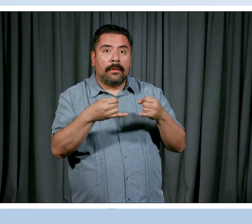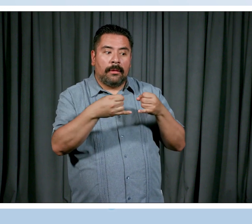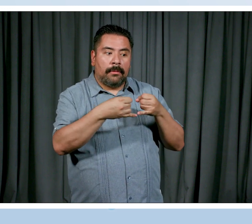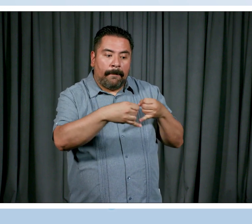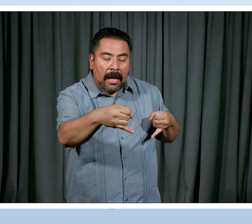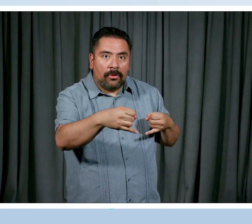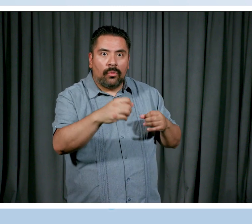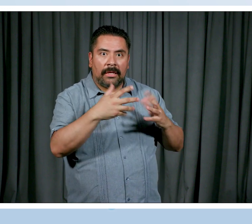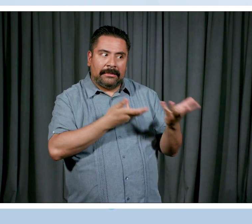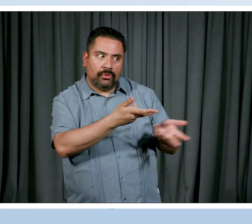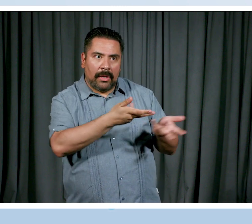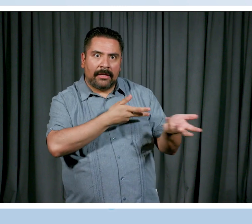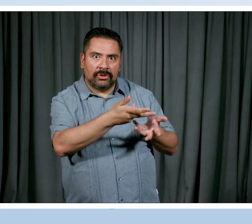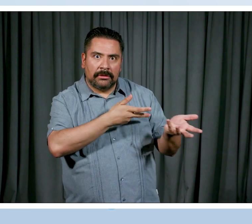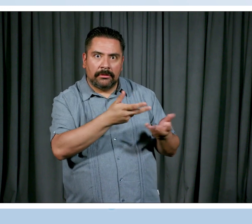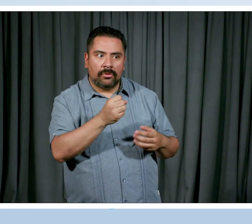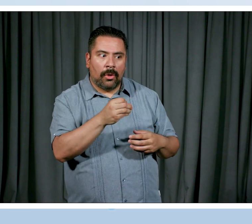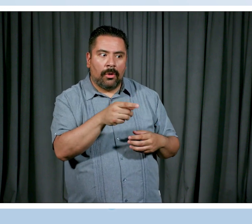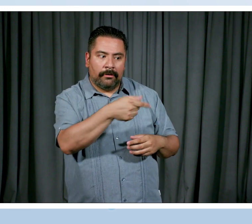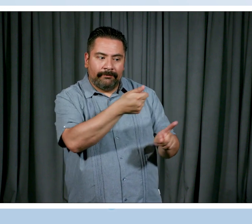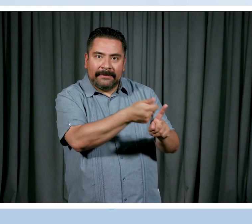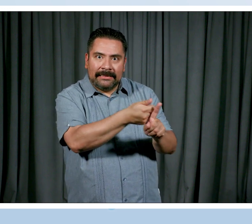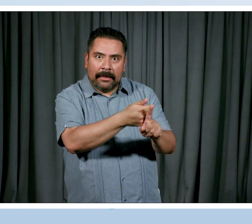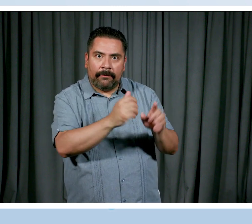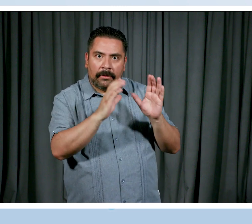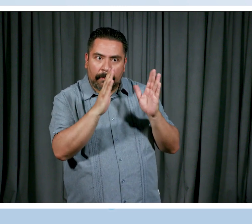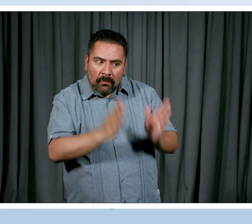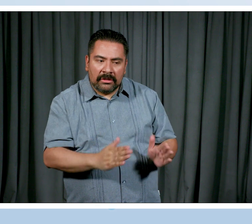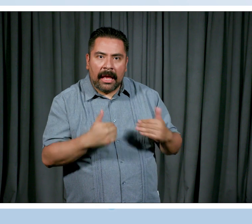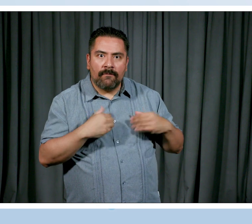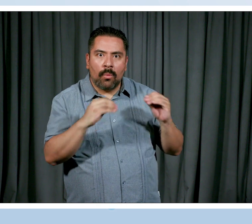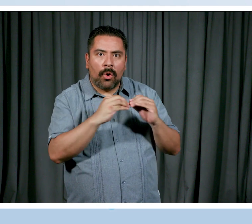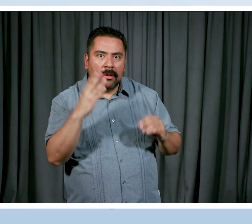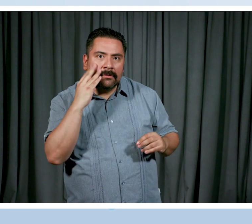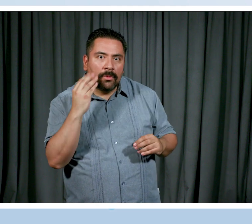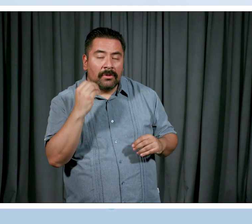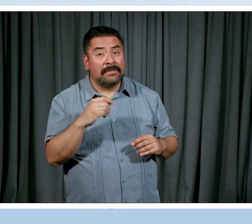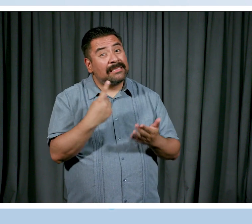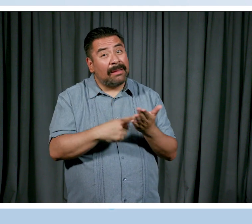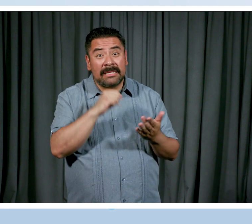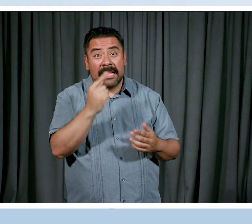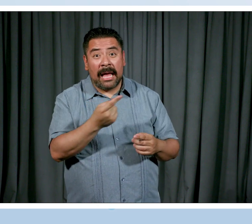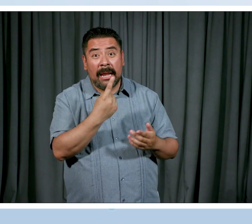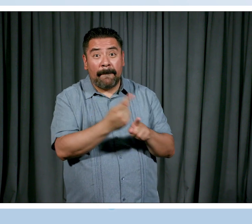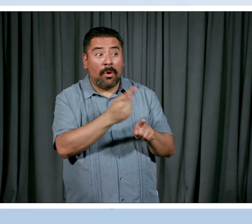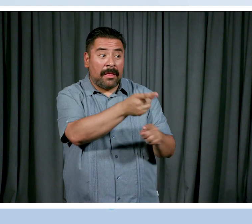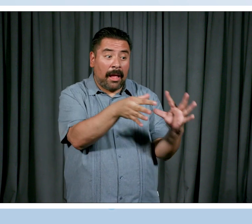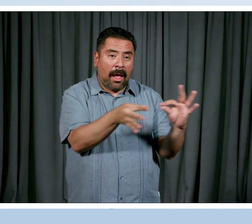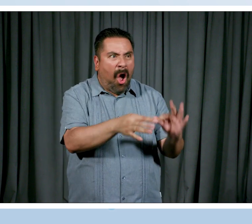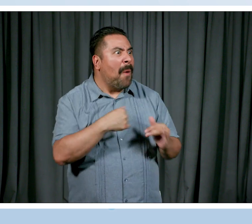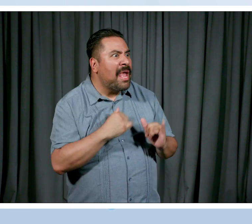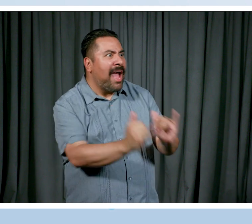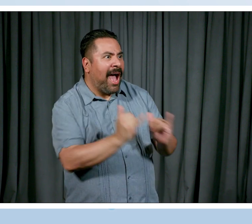boundaried interactions so that they are getting the most from that experience, right? And so sometimes it's not always appropriate to be like, oh my God, me too.